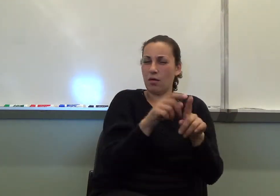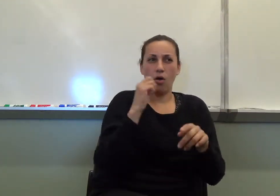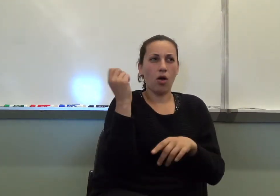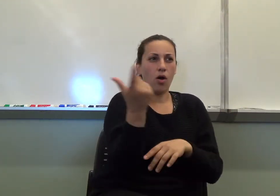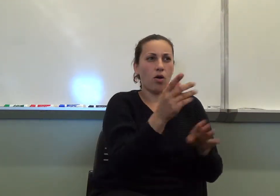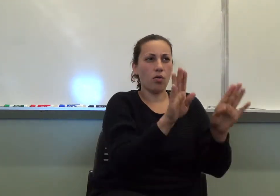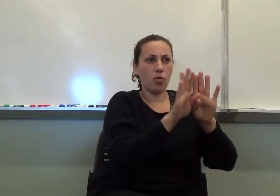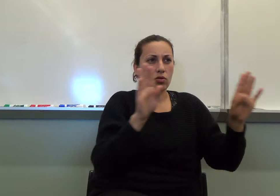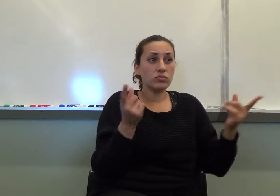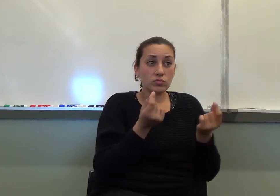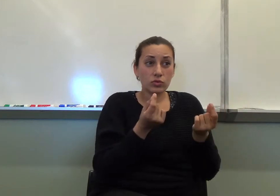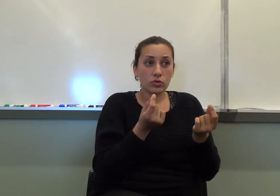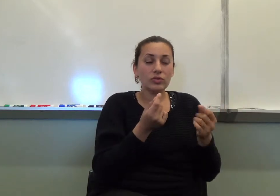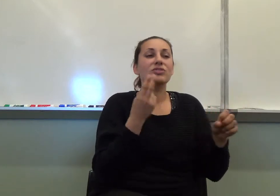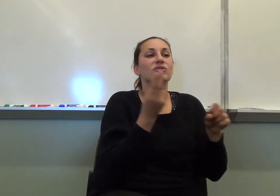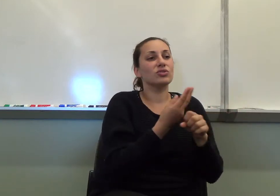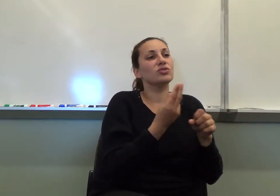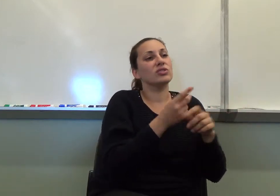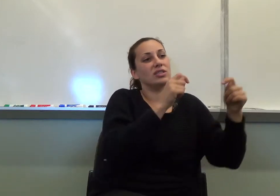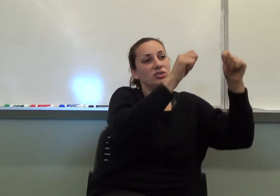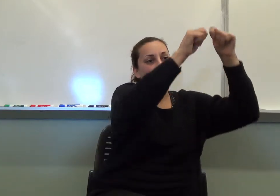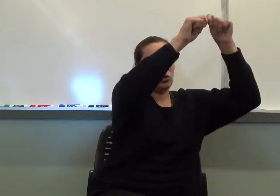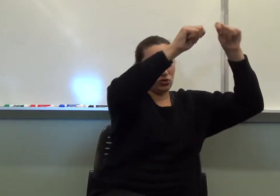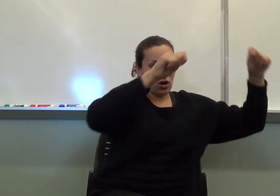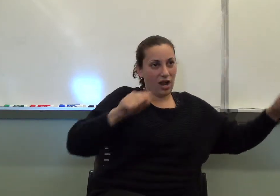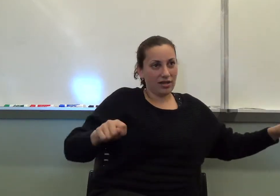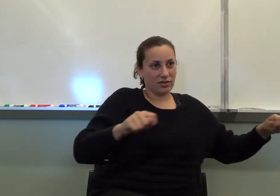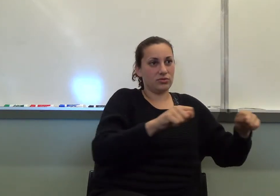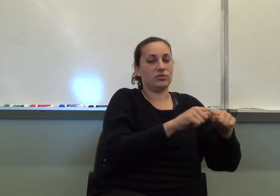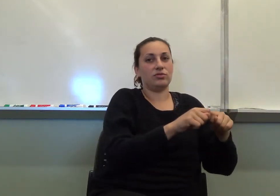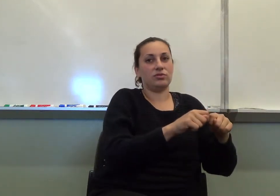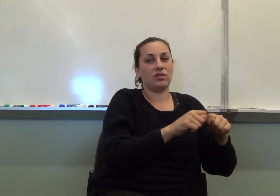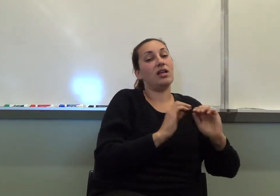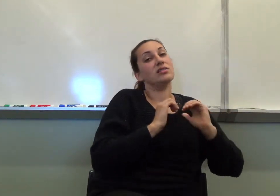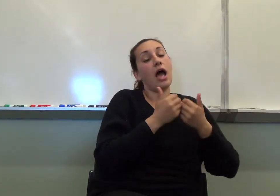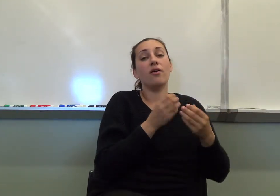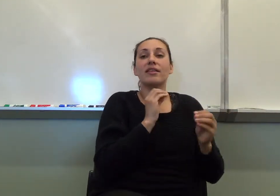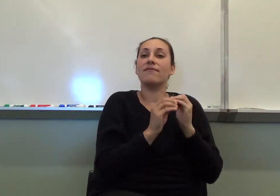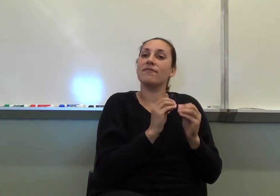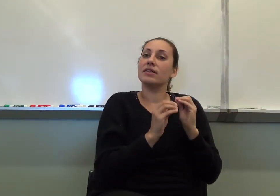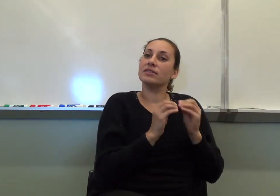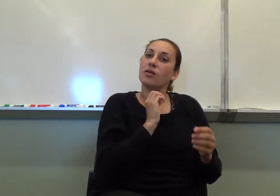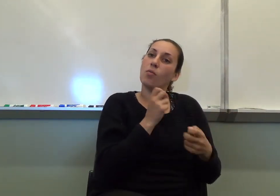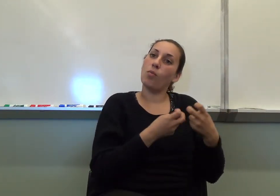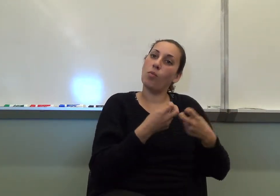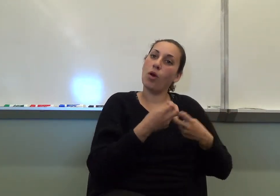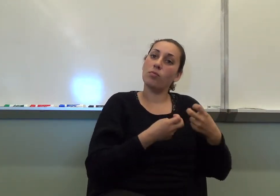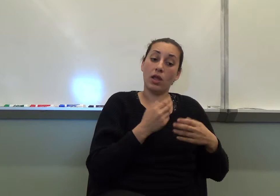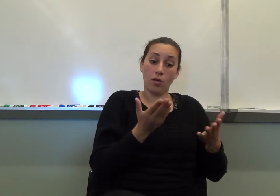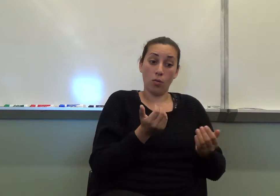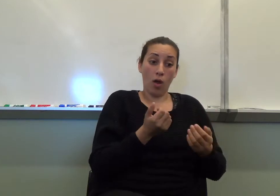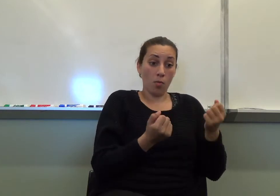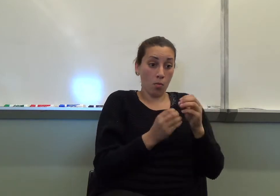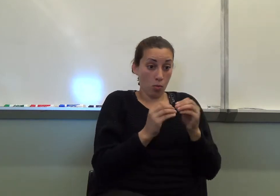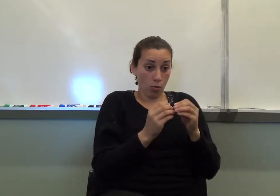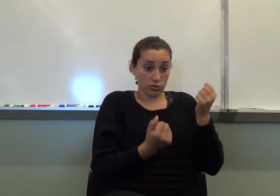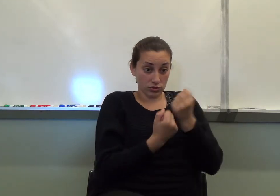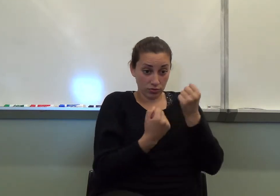They're putting in triangles. And that's how they corrected the problem. You know, they wanted to stand up, they had to put the triangles in it, so they did